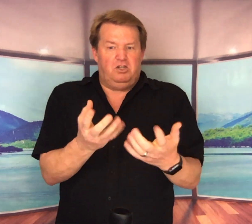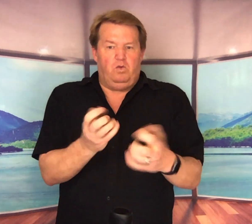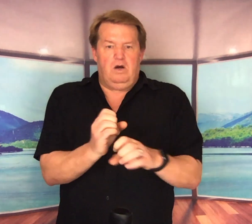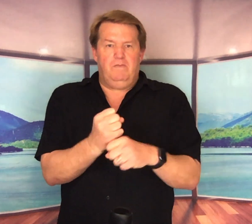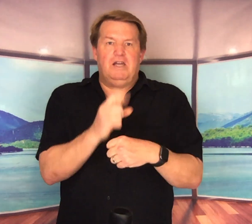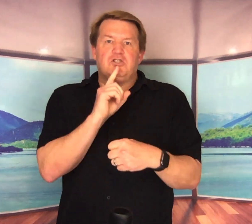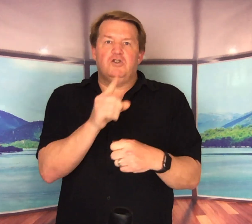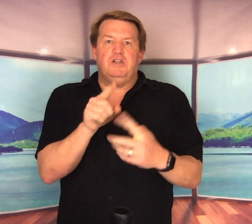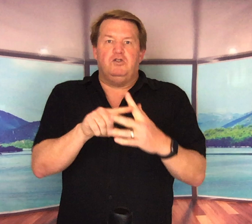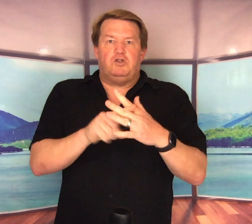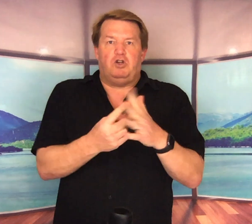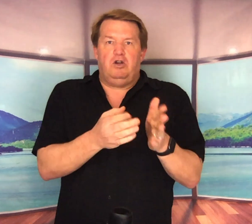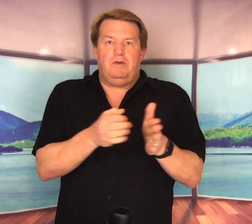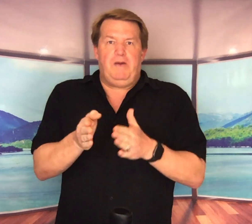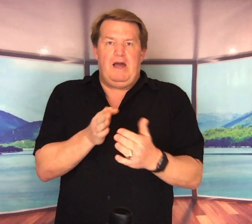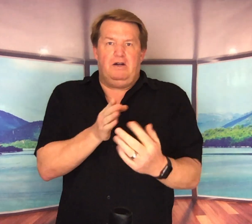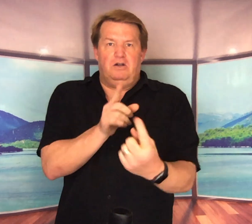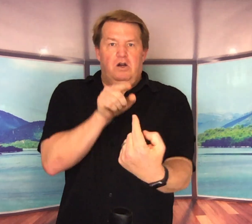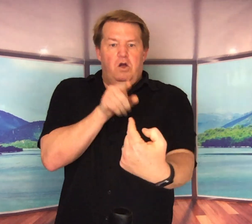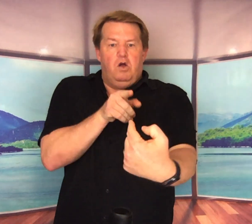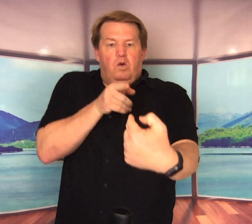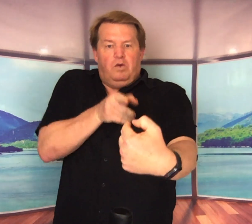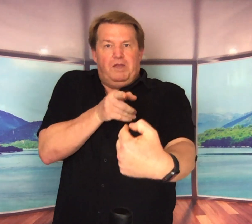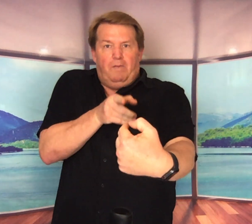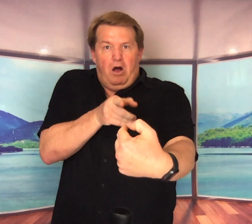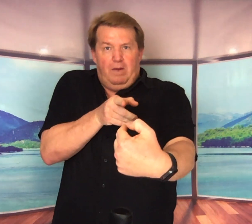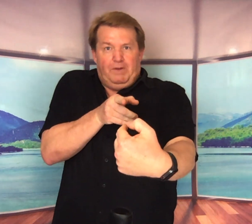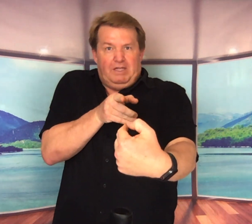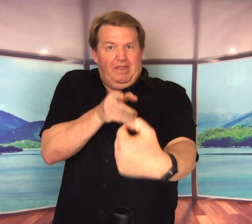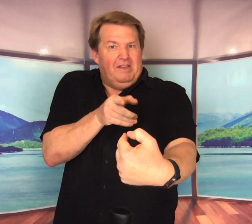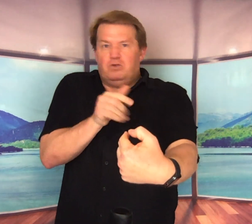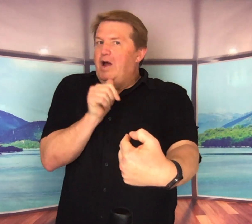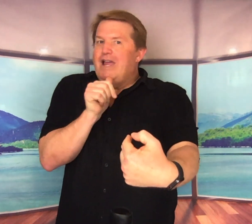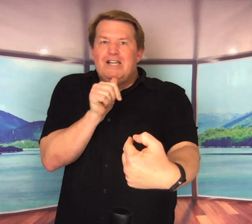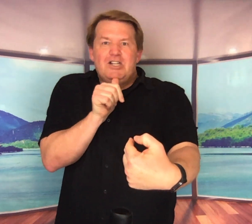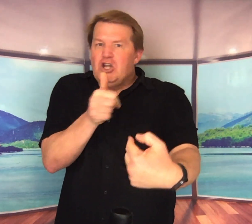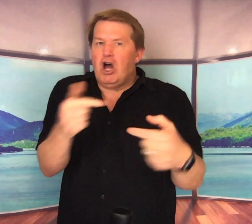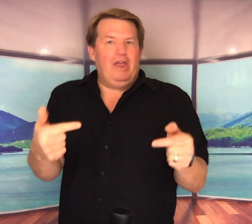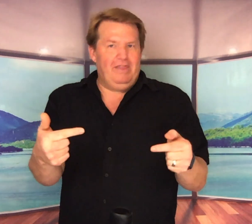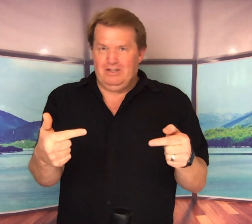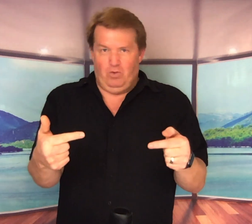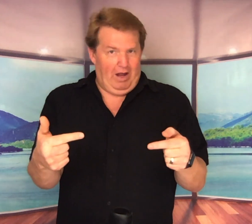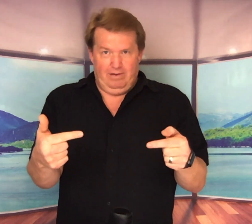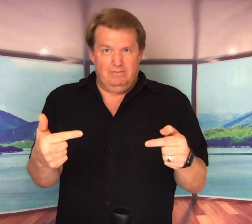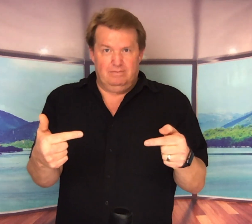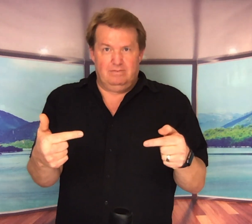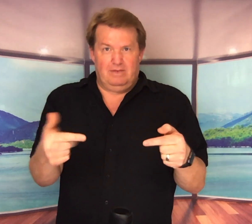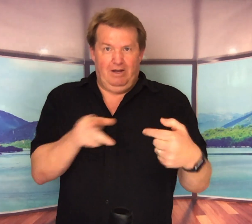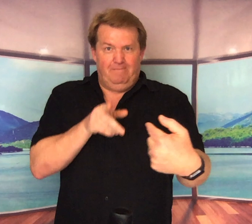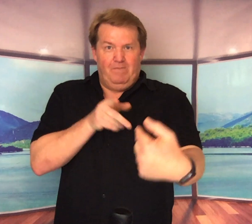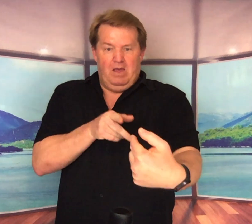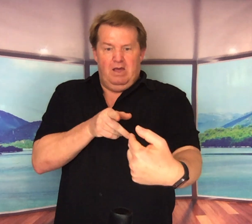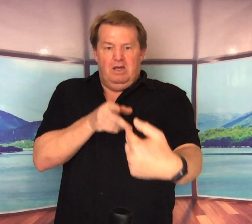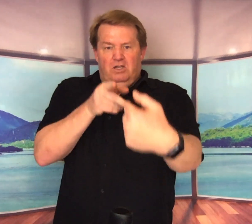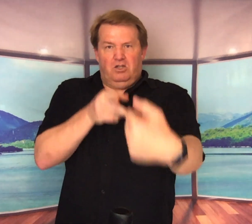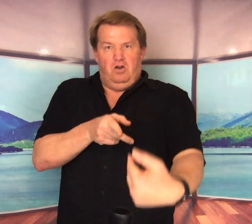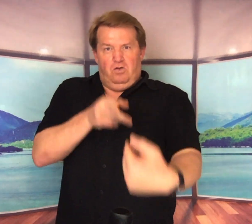want to make sure that you start the pattern with them opposite this way, not this way. Okay? So the